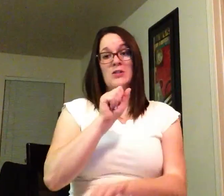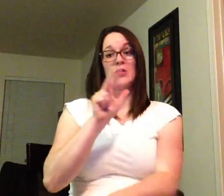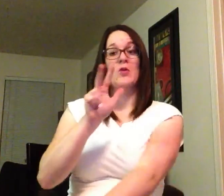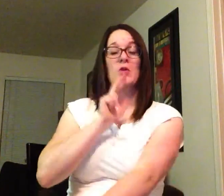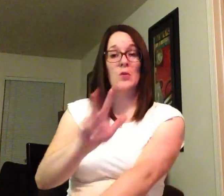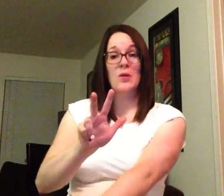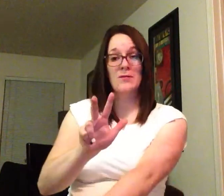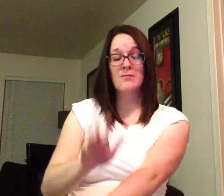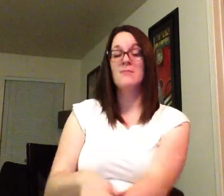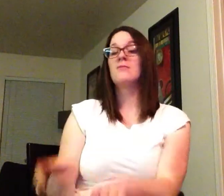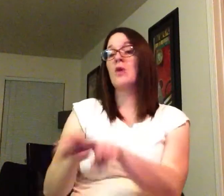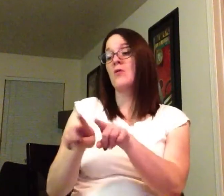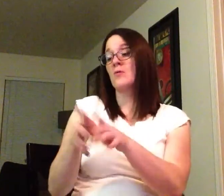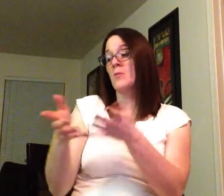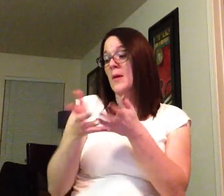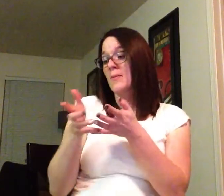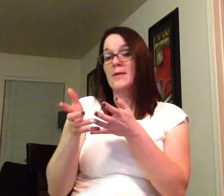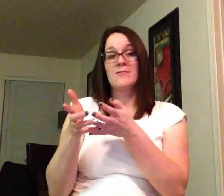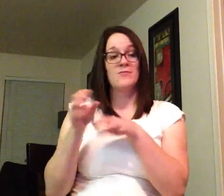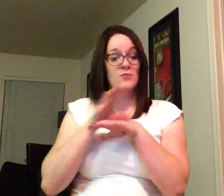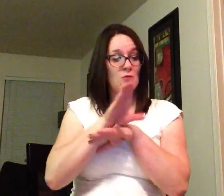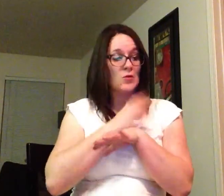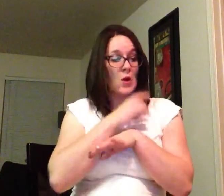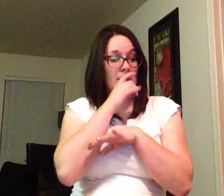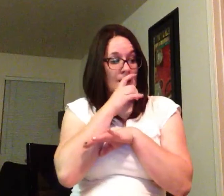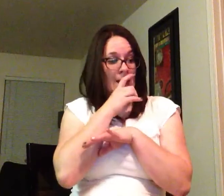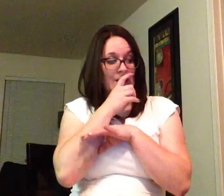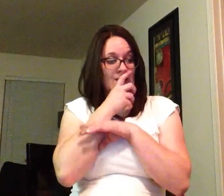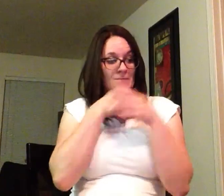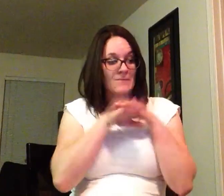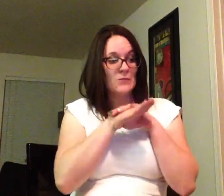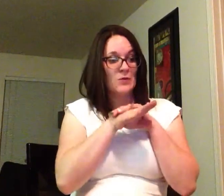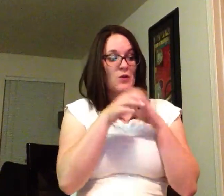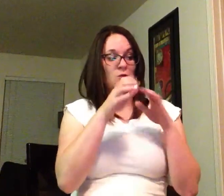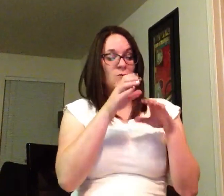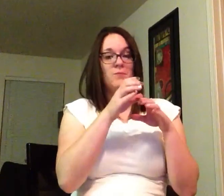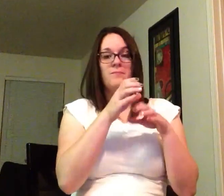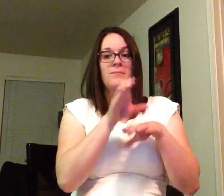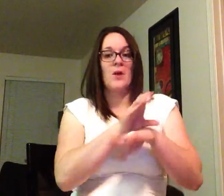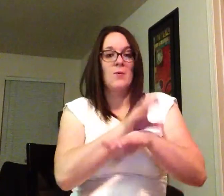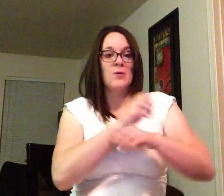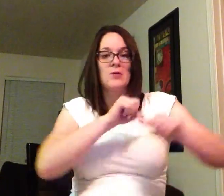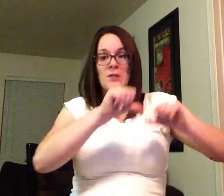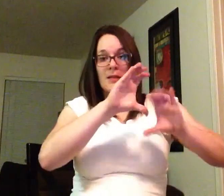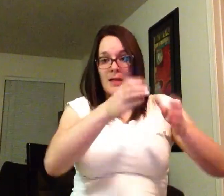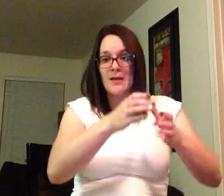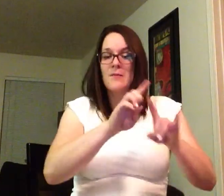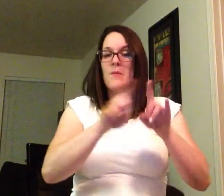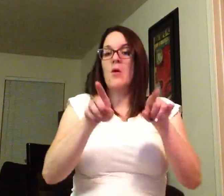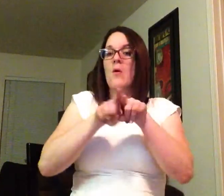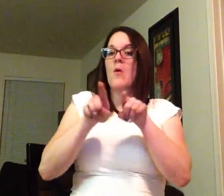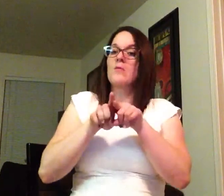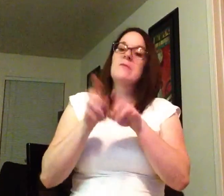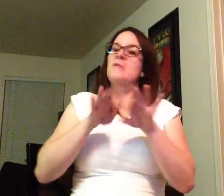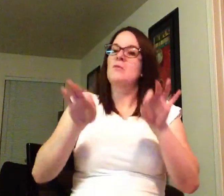And also maybe computer science classes if we could wrangle it. So things like that, but I also wanted somebody who would go to far-flung exotic places